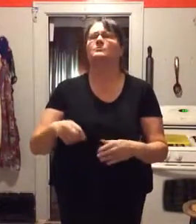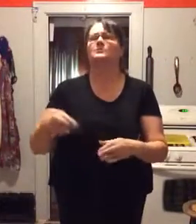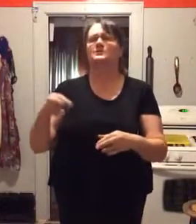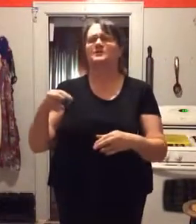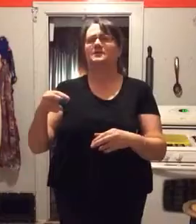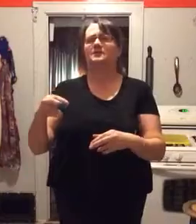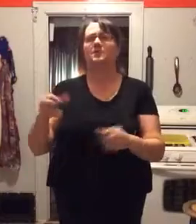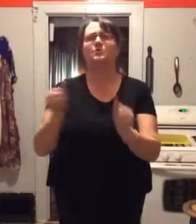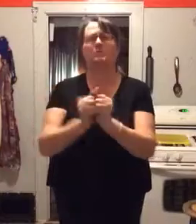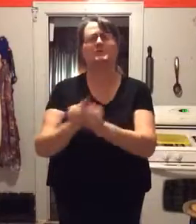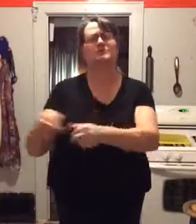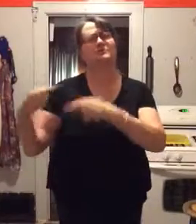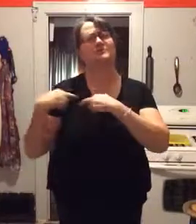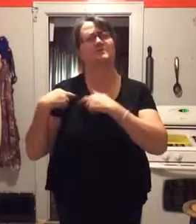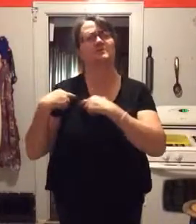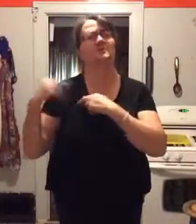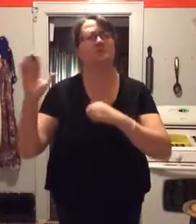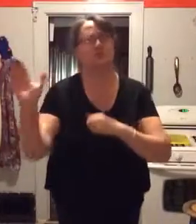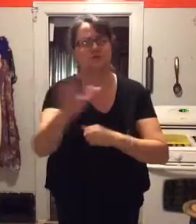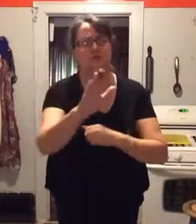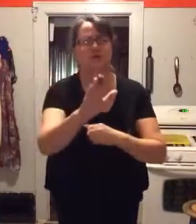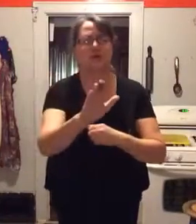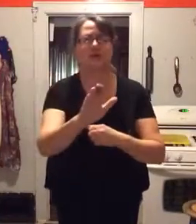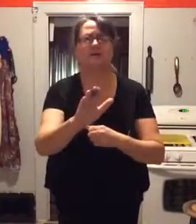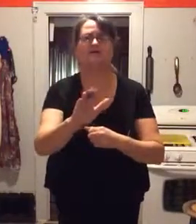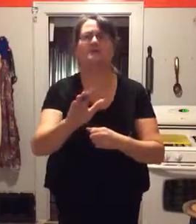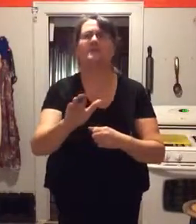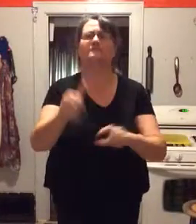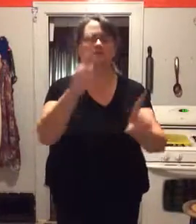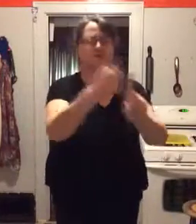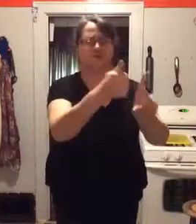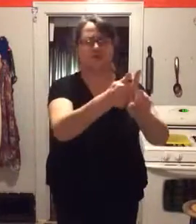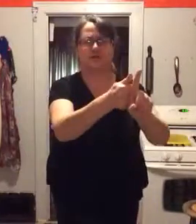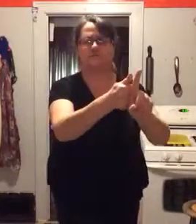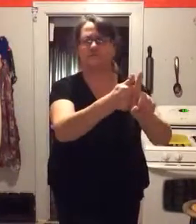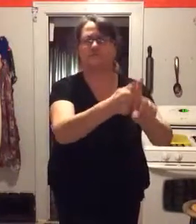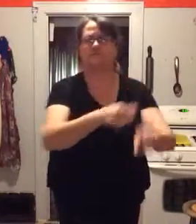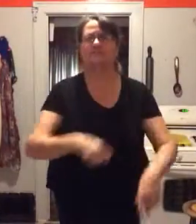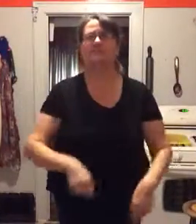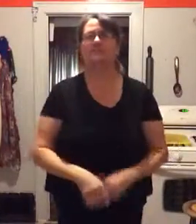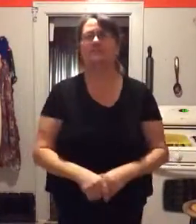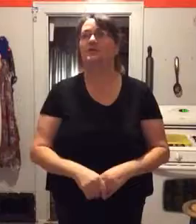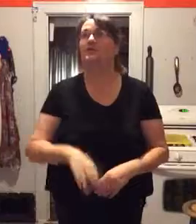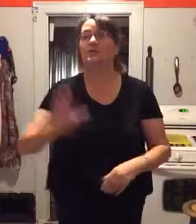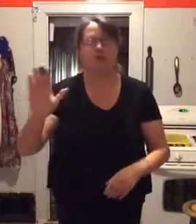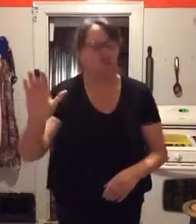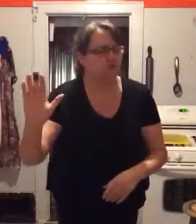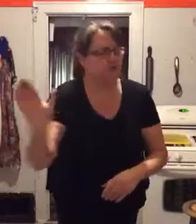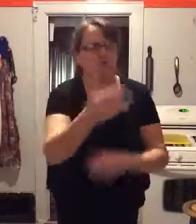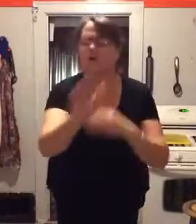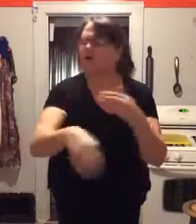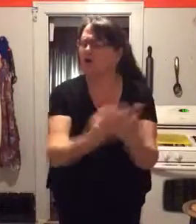Every single one of you has something you're good at. Every single one